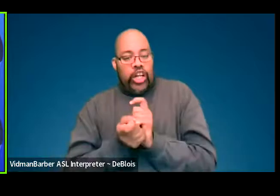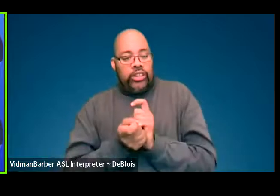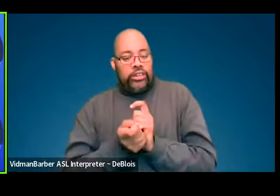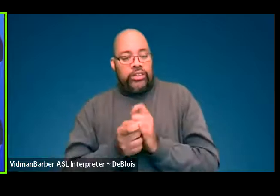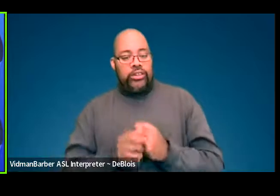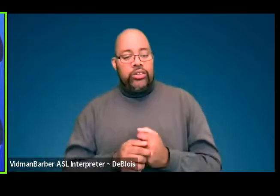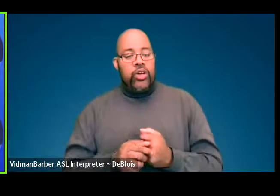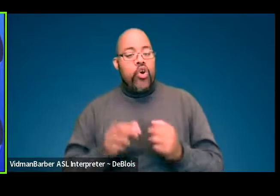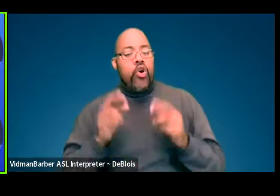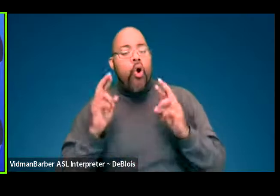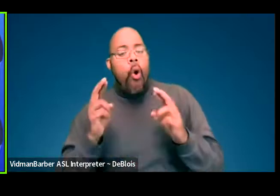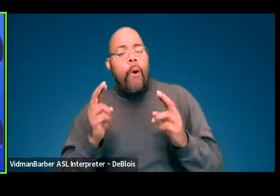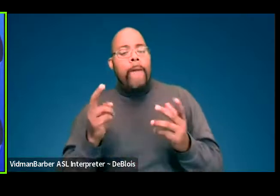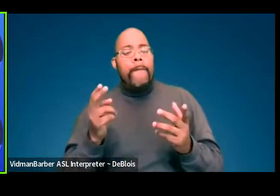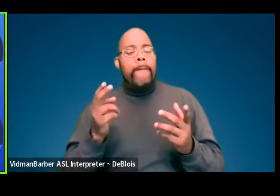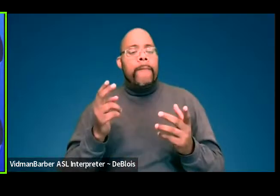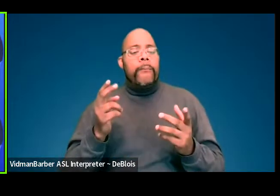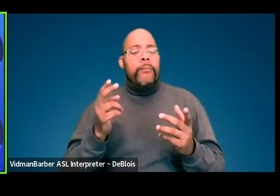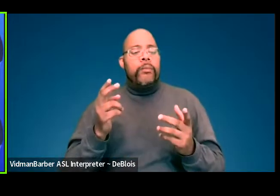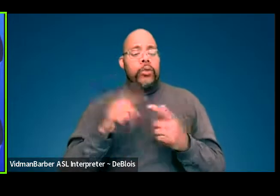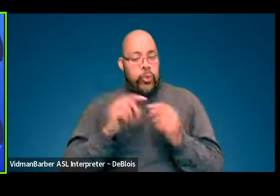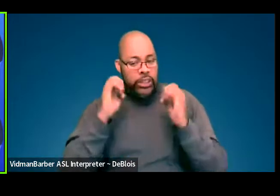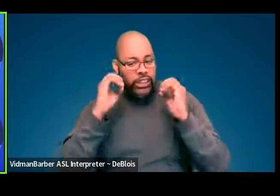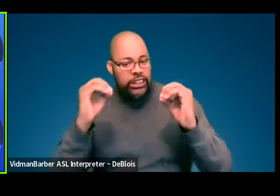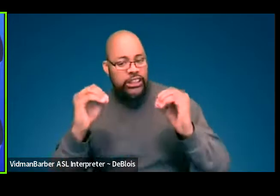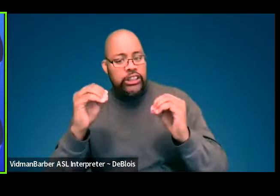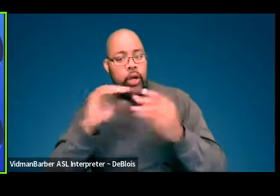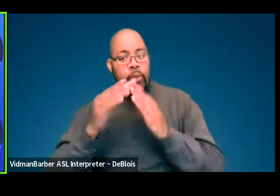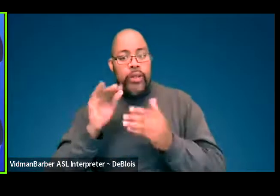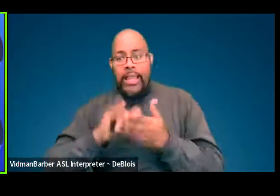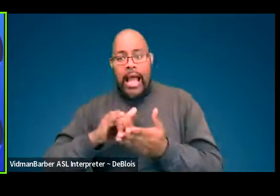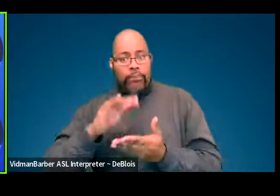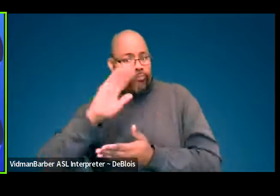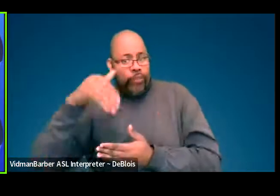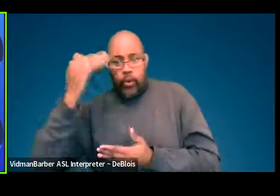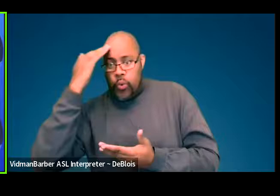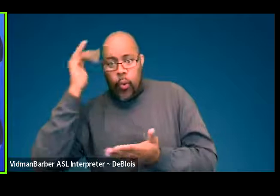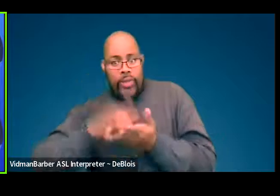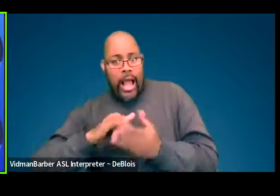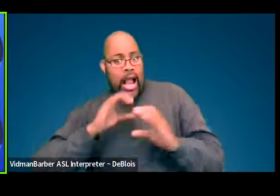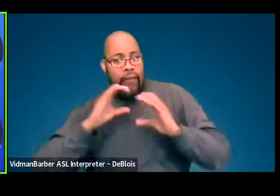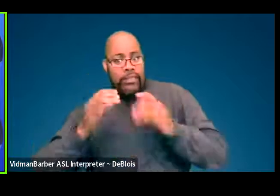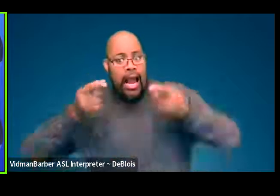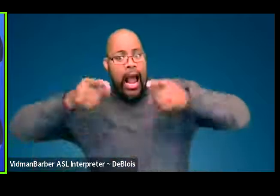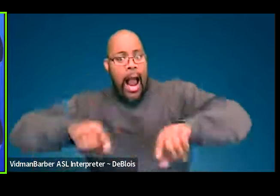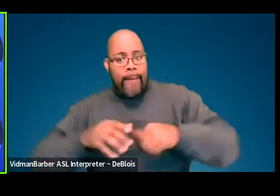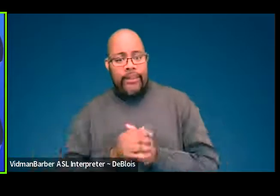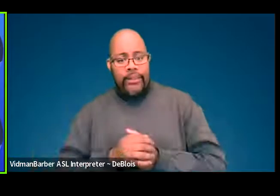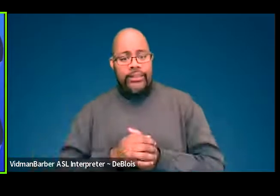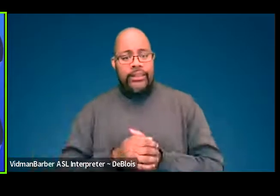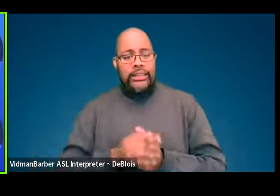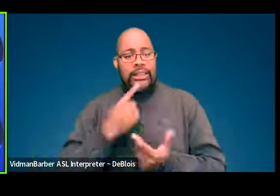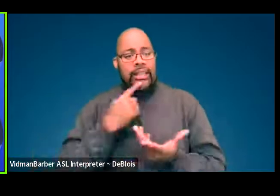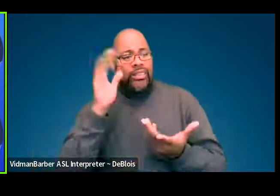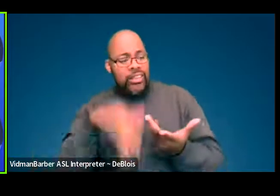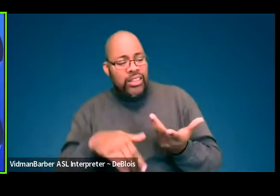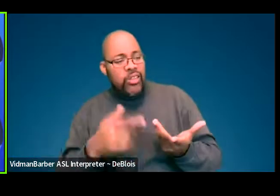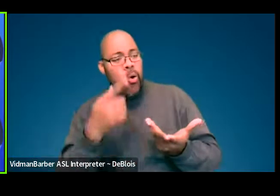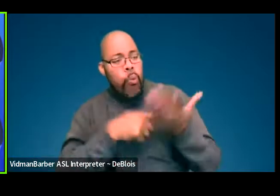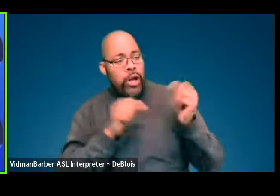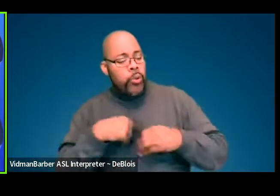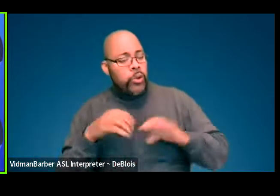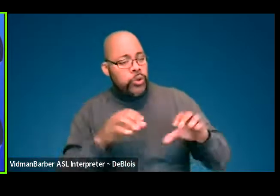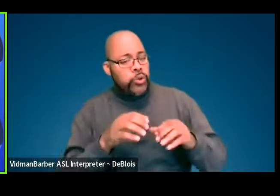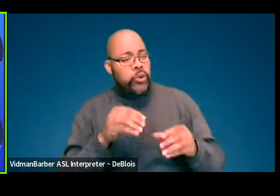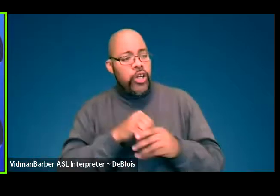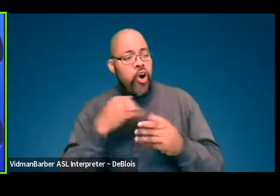the hope to educate communities who never even knew this conversation was going on, and say, hey, what can we